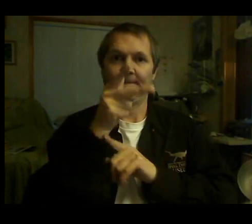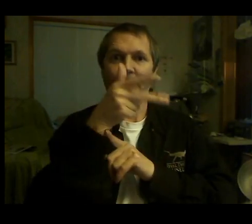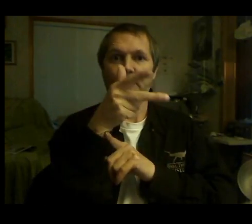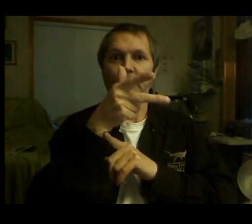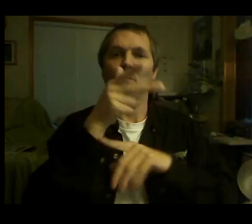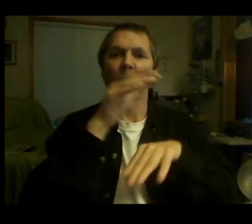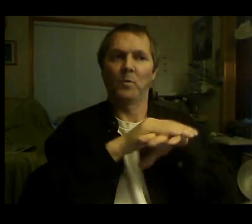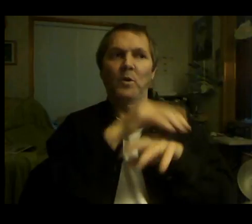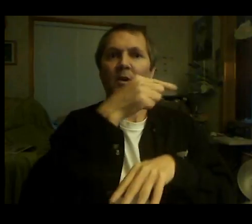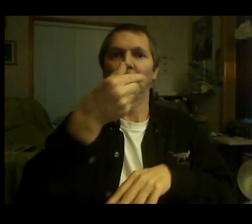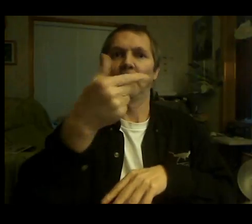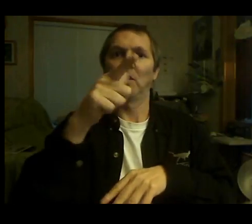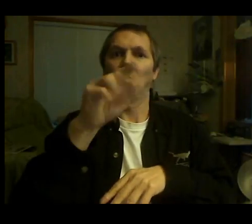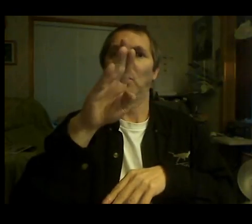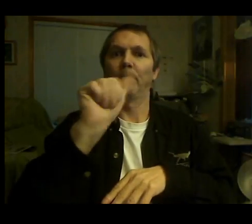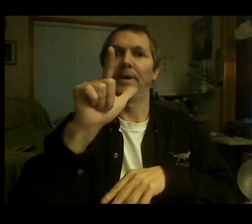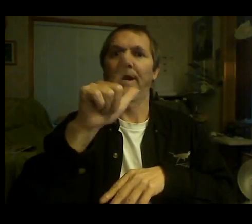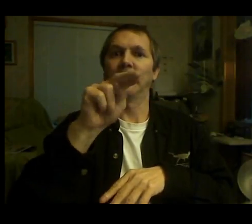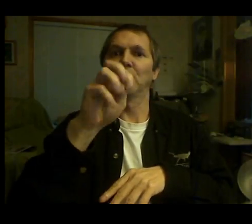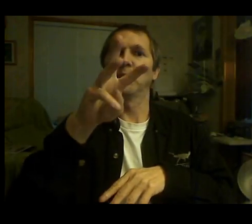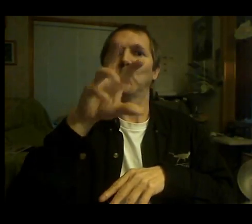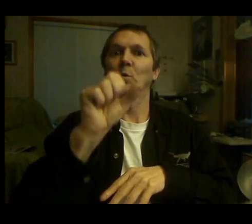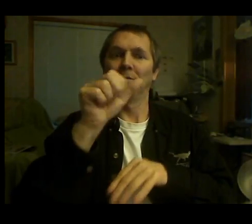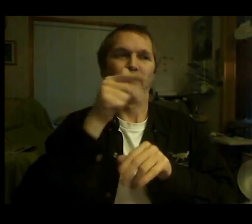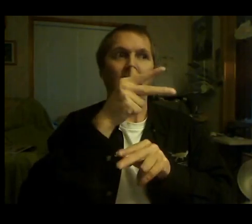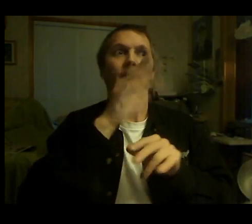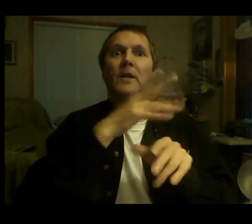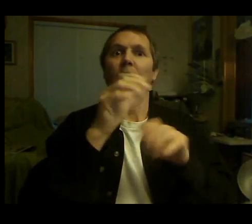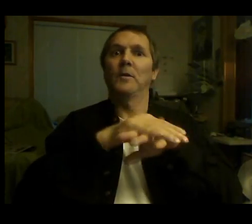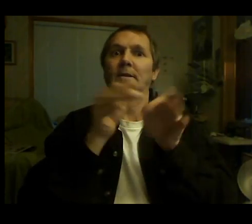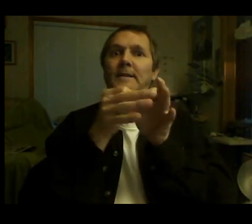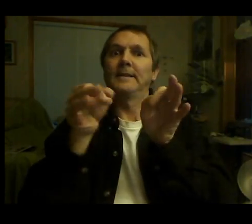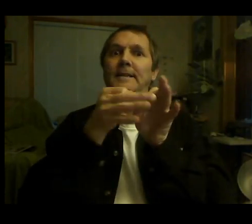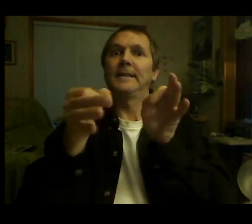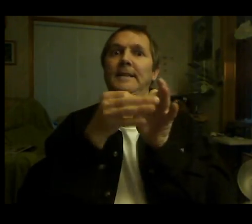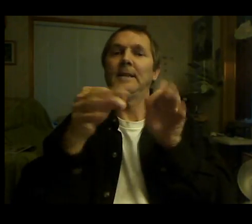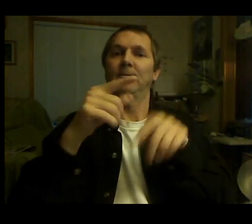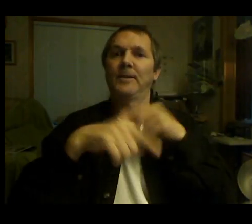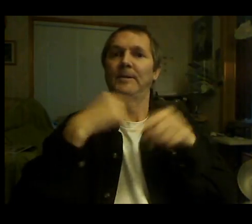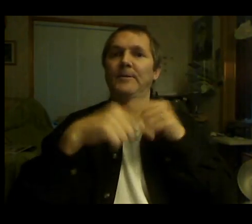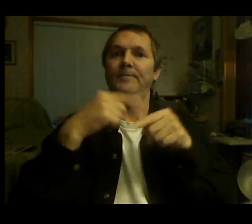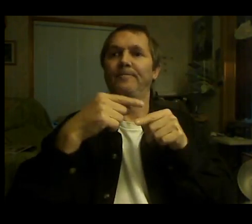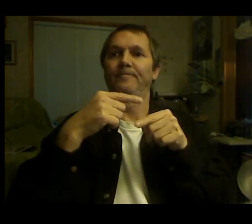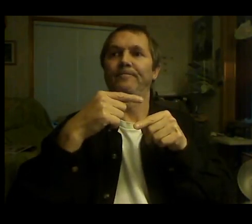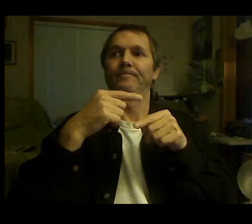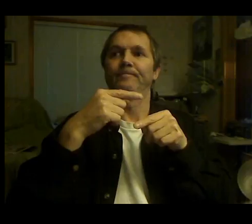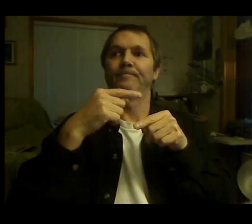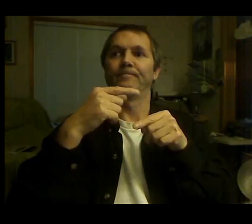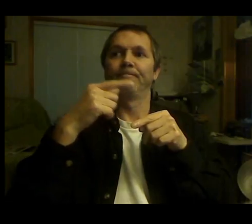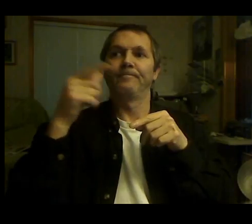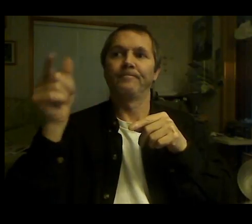to break through. There's no doubt in my mind that Senator Obama is not left on the edge. He's not a left-wing